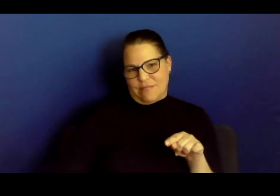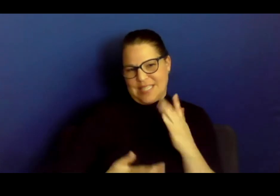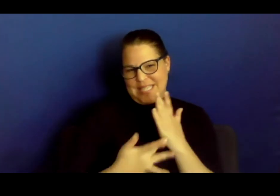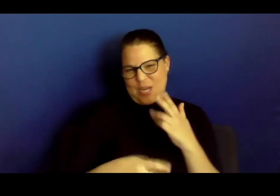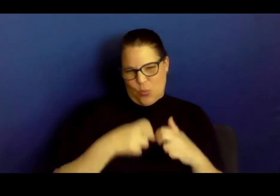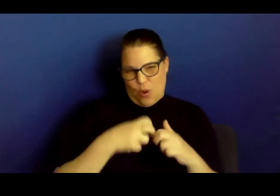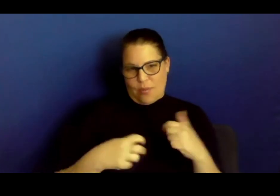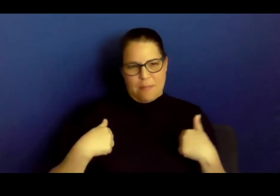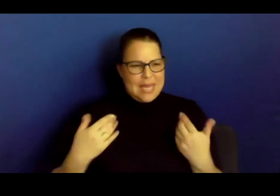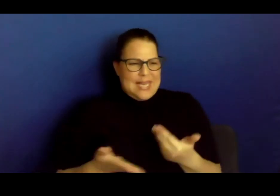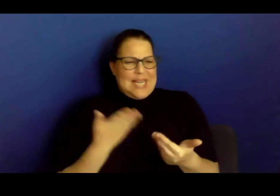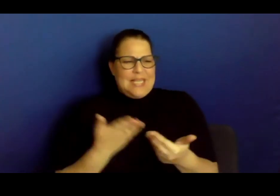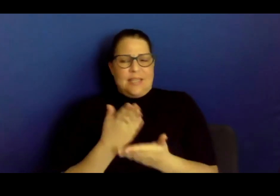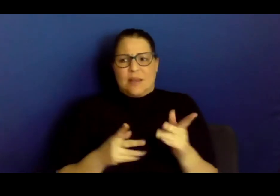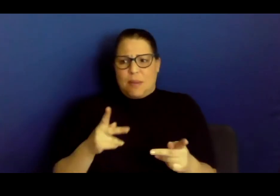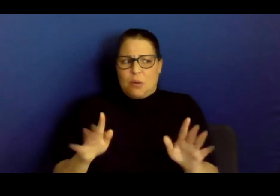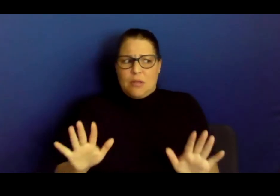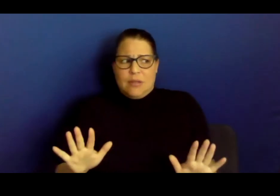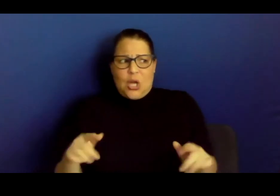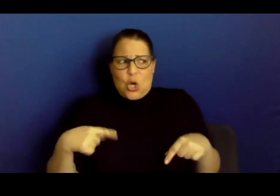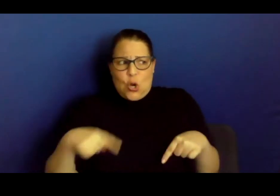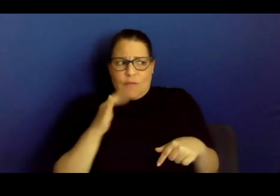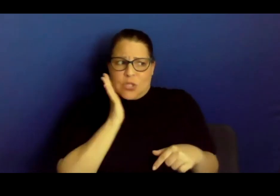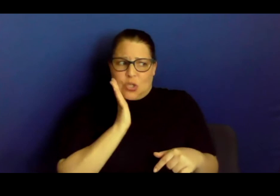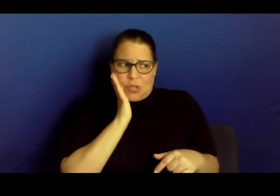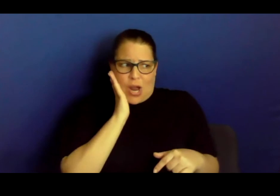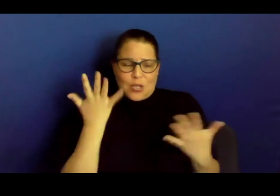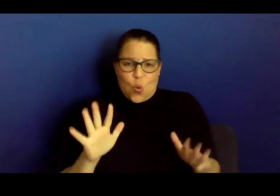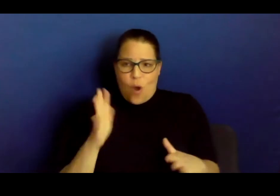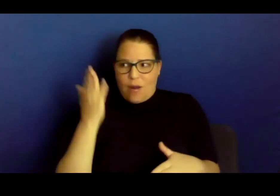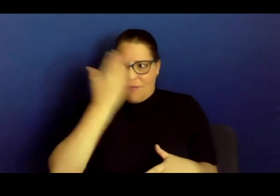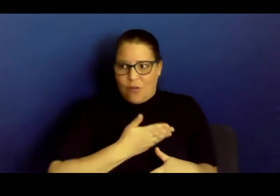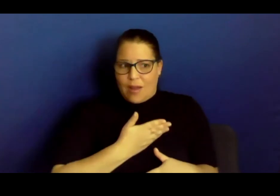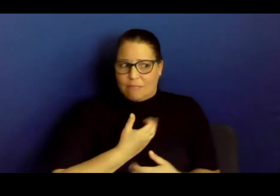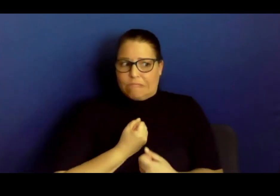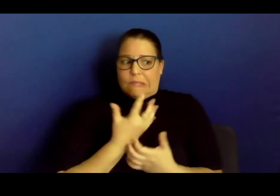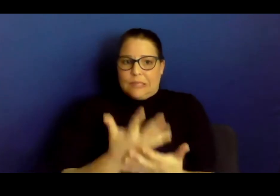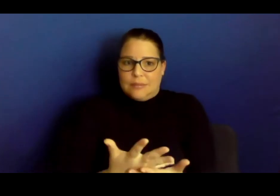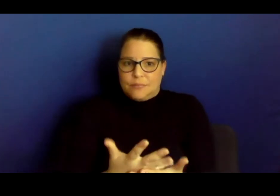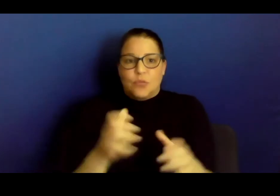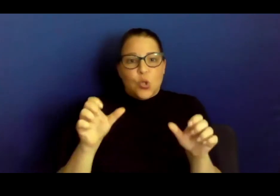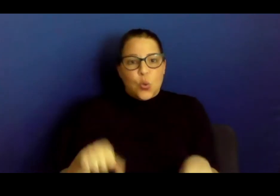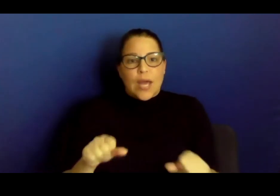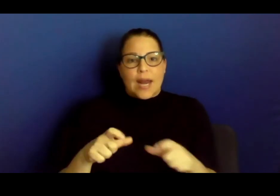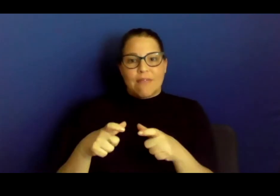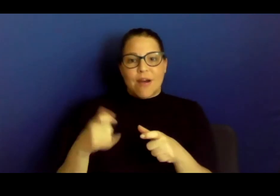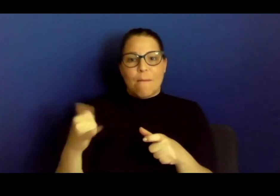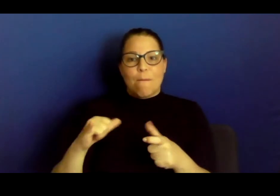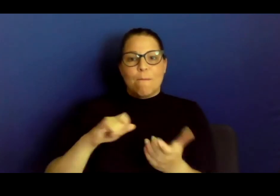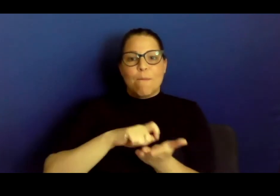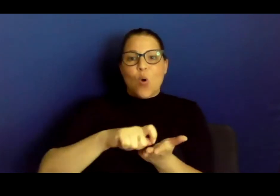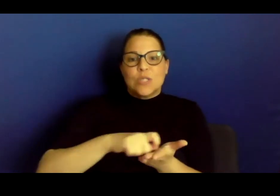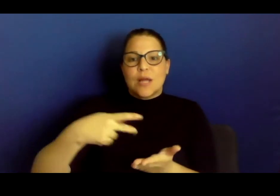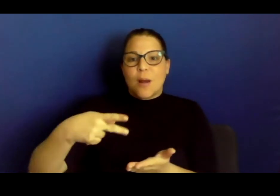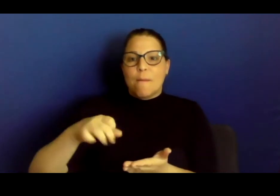For some people, that's very difficult, especially if you're nervous about public speaking, etc. So you can have Post-its next to you and you could write it